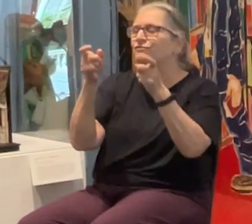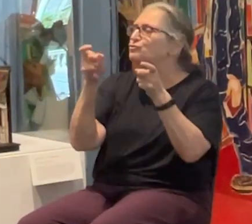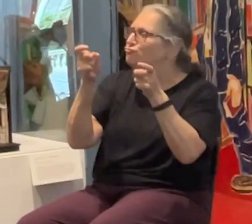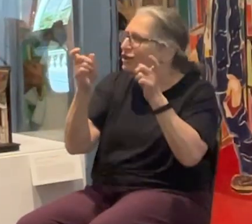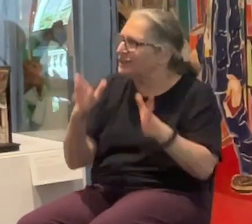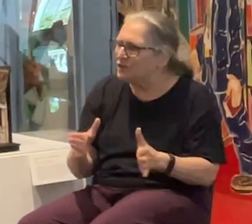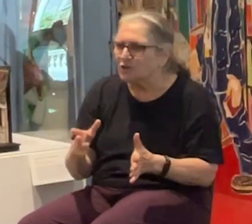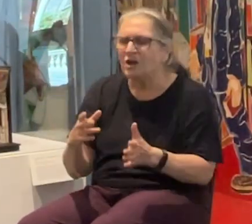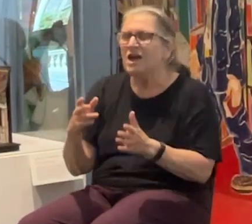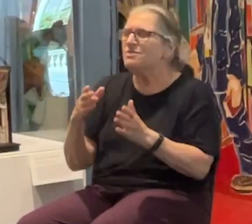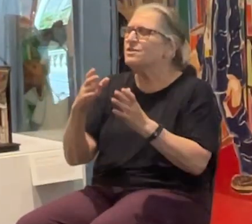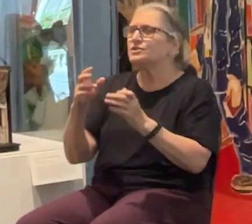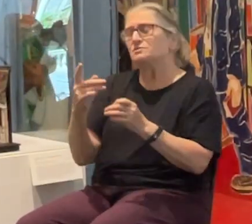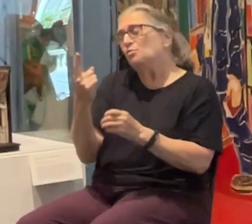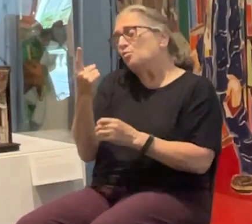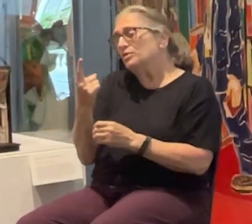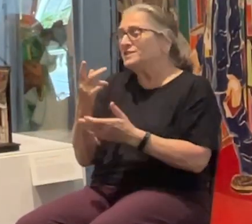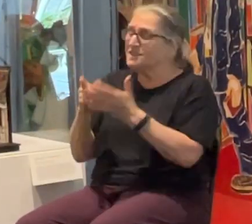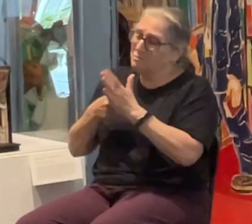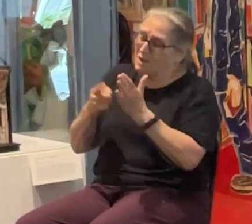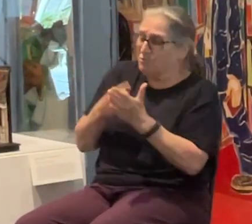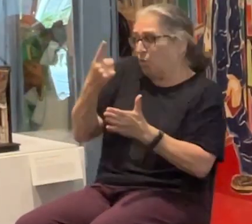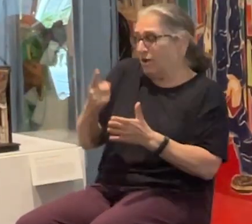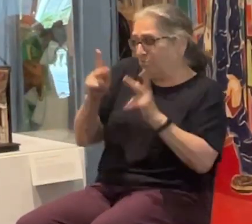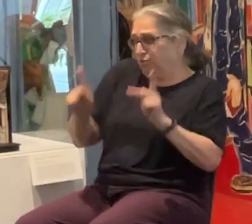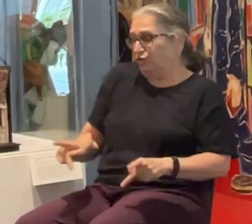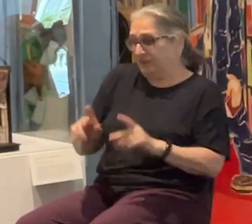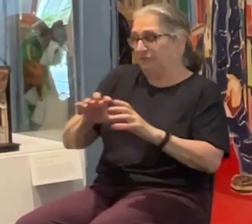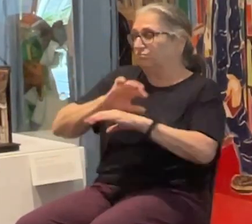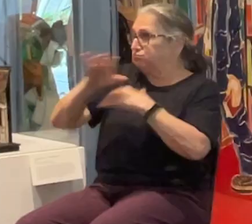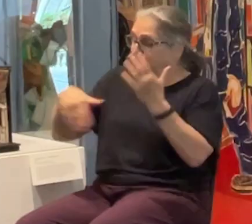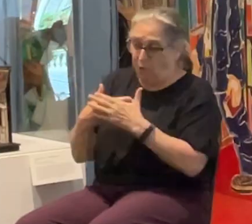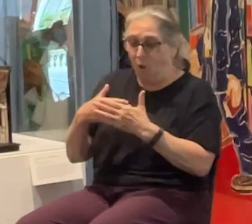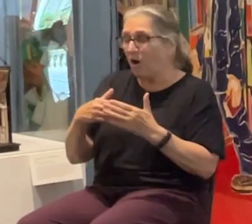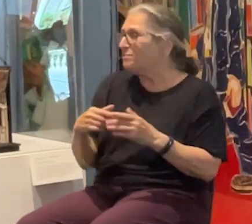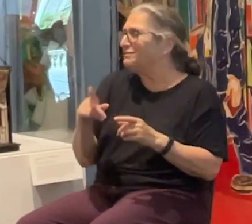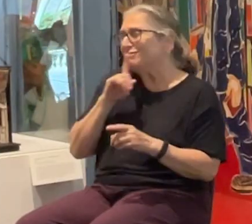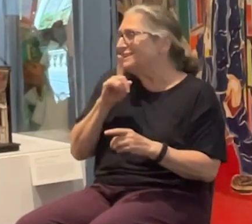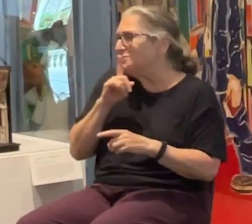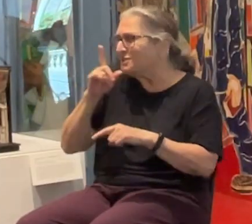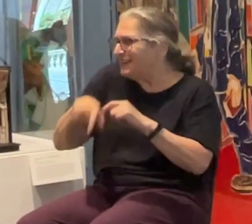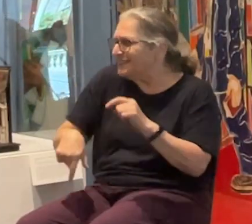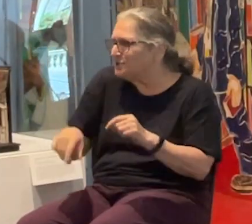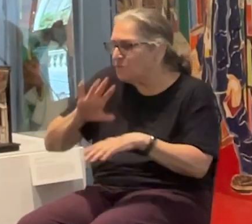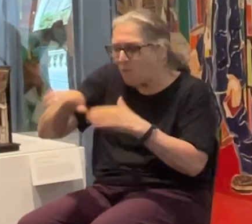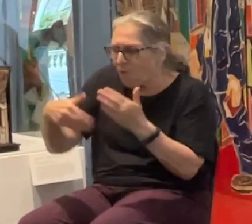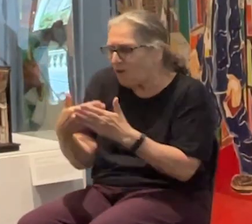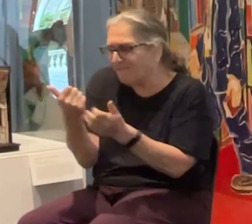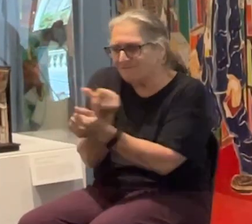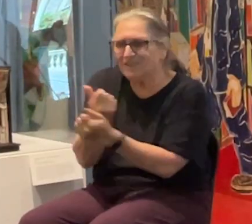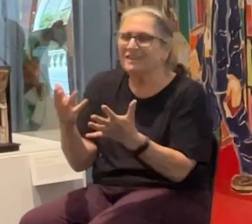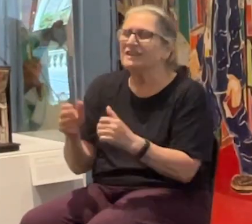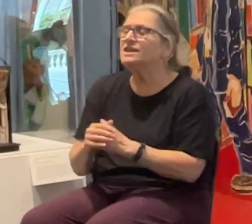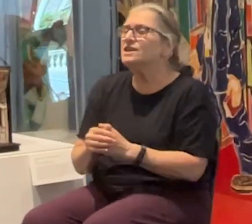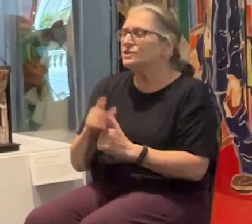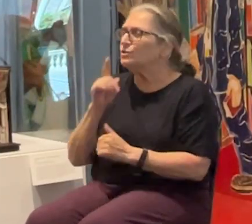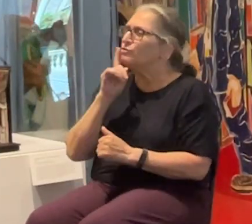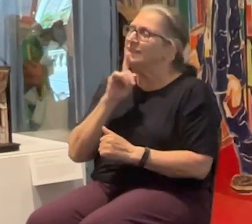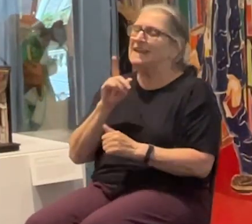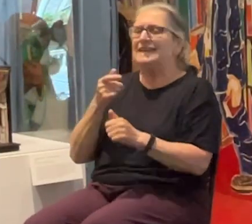certain things to make the whole thing come together because one person just cannot do it. So I think that he's like a